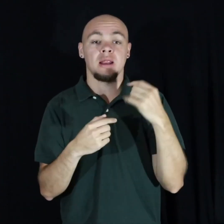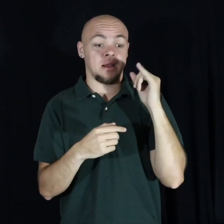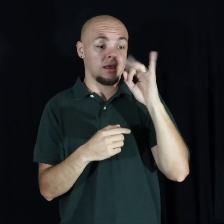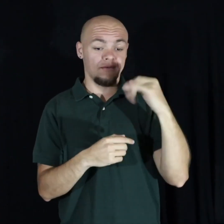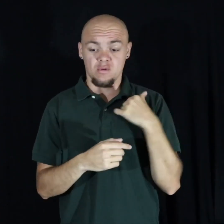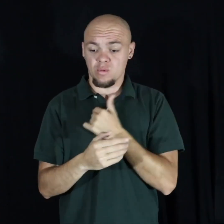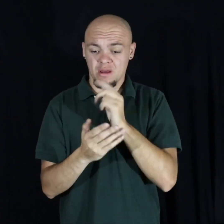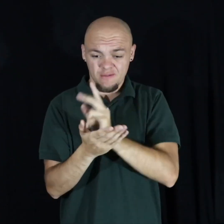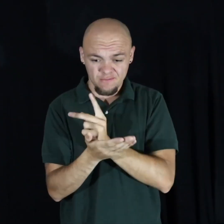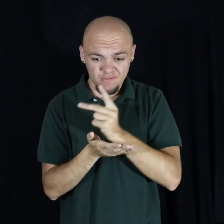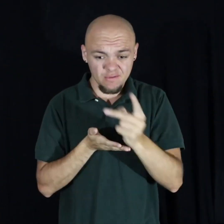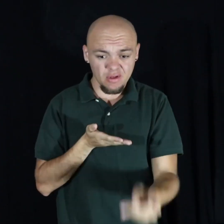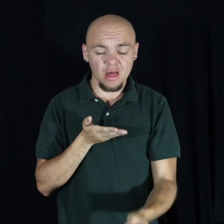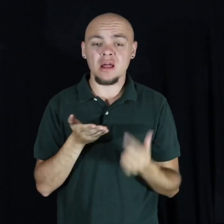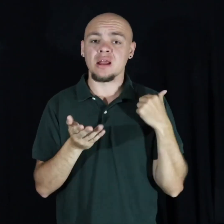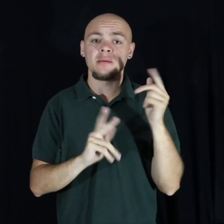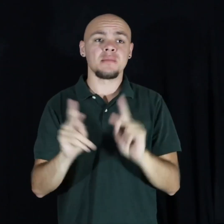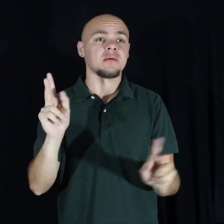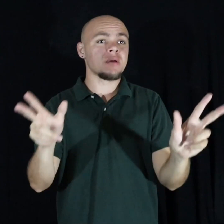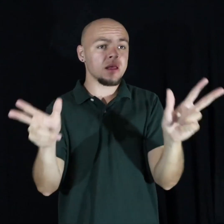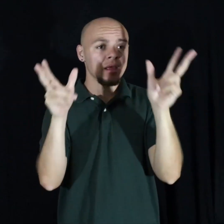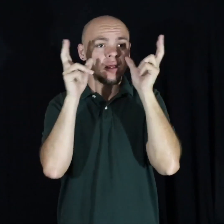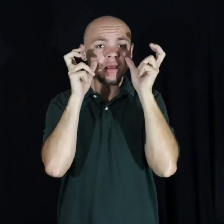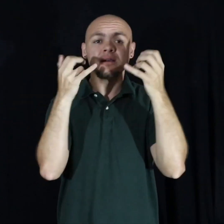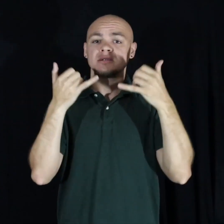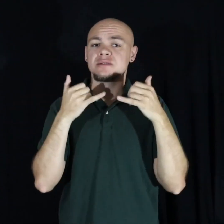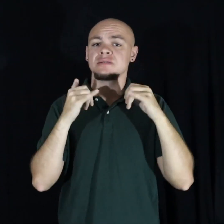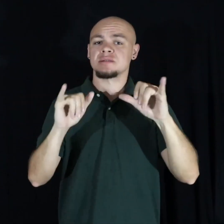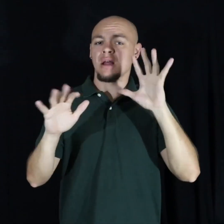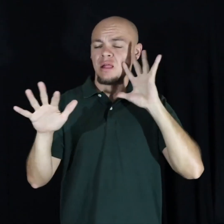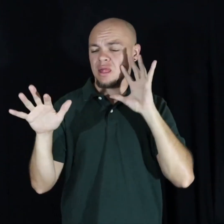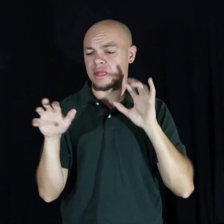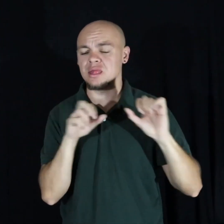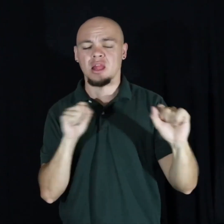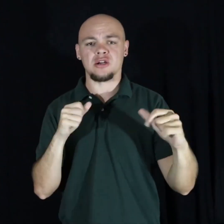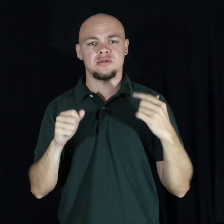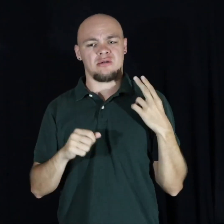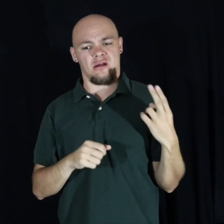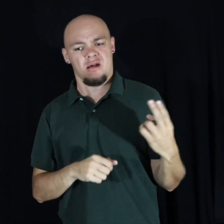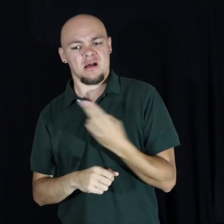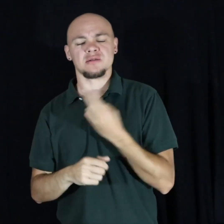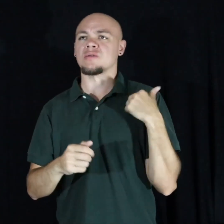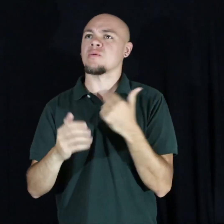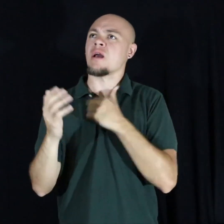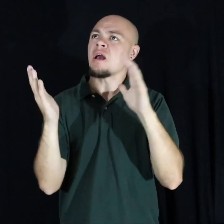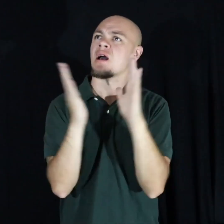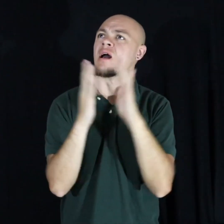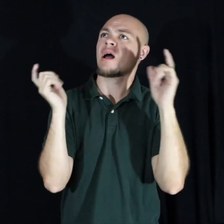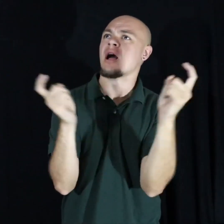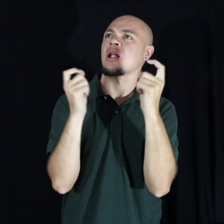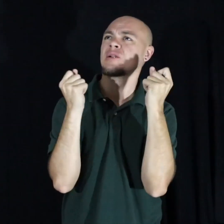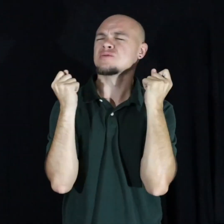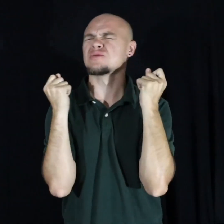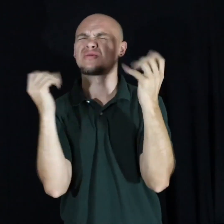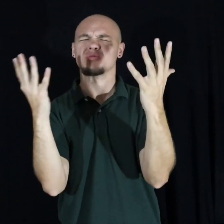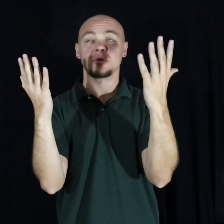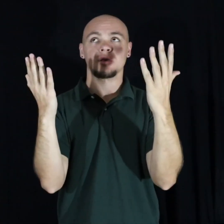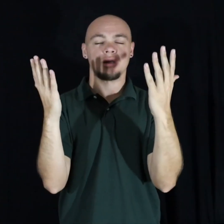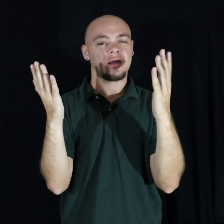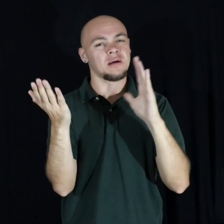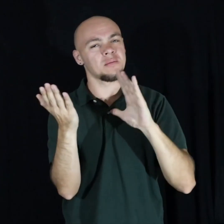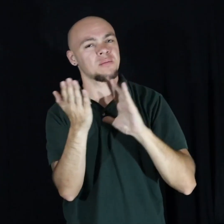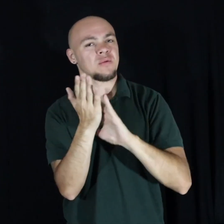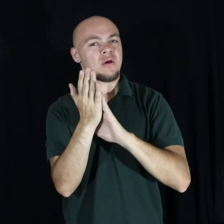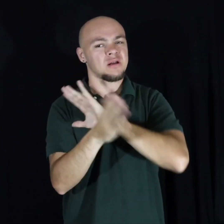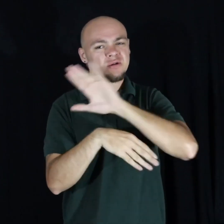and everyone is around to hear it, we will still be thunder. We will still be a hallelujah, hallelujah, hallelujah, and praise to